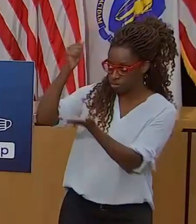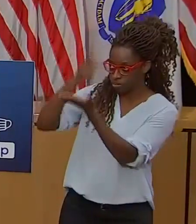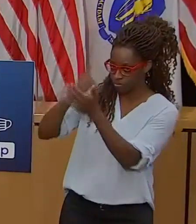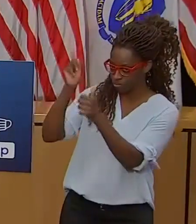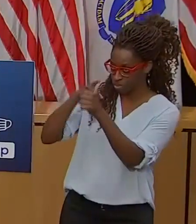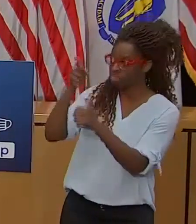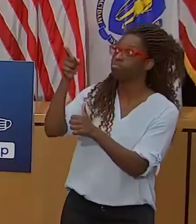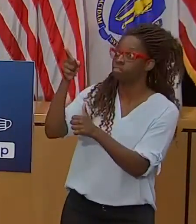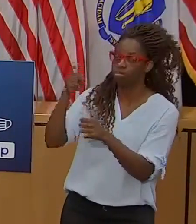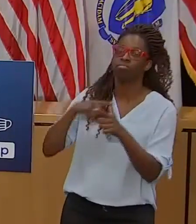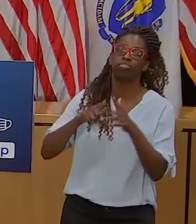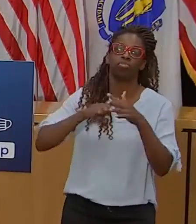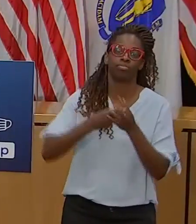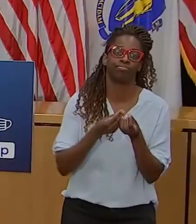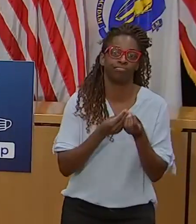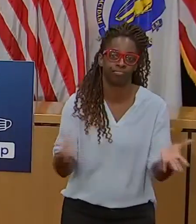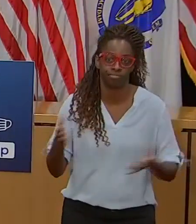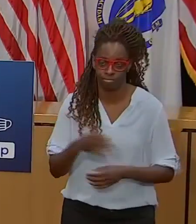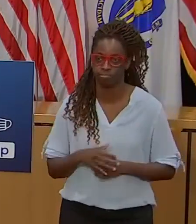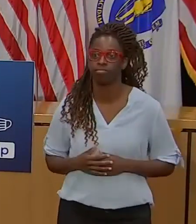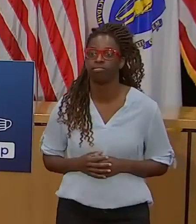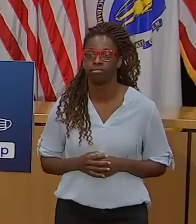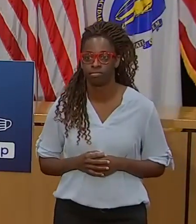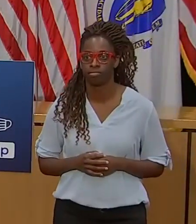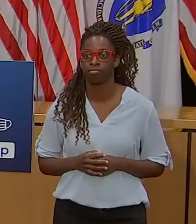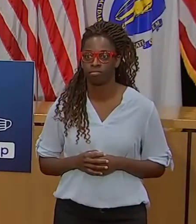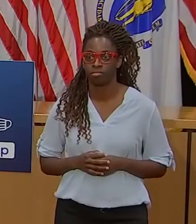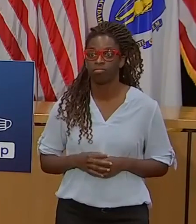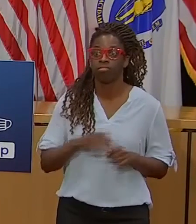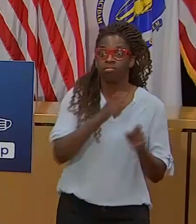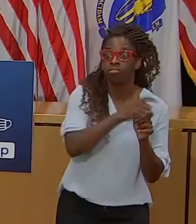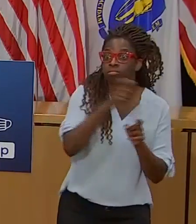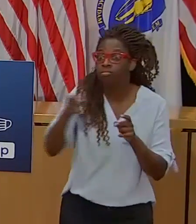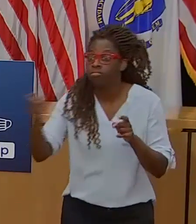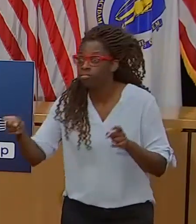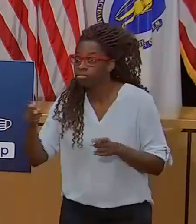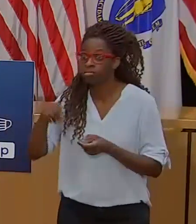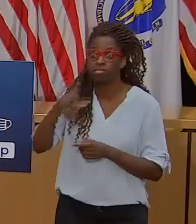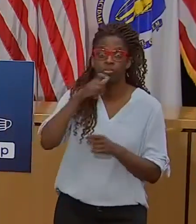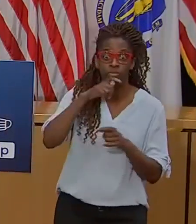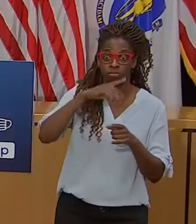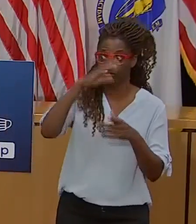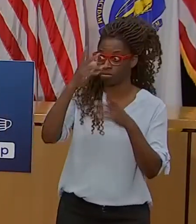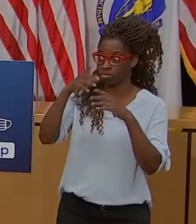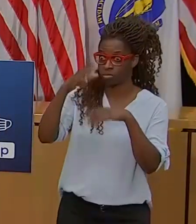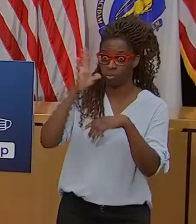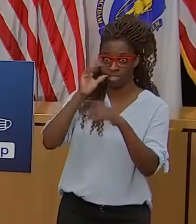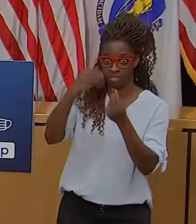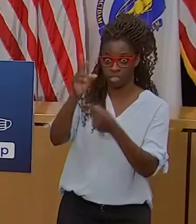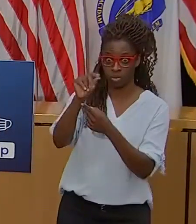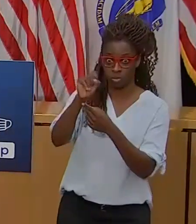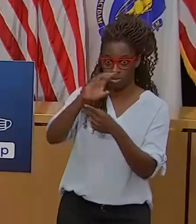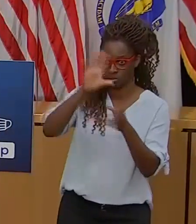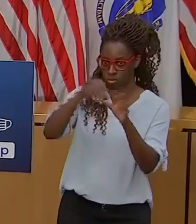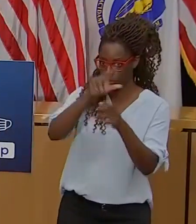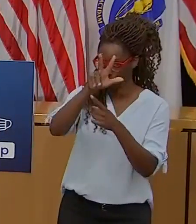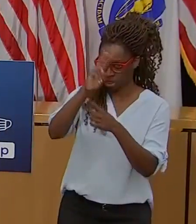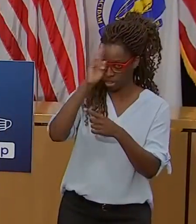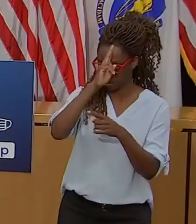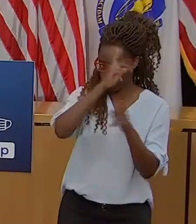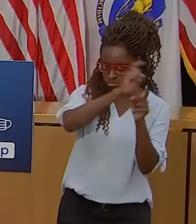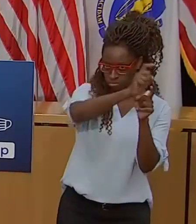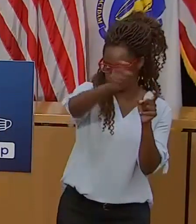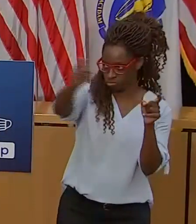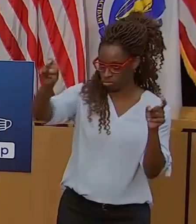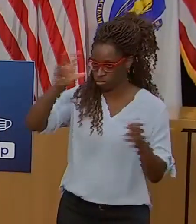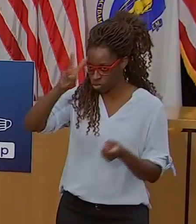directly distributed to 32 hospitals that provide geographic coverage across the state. Hospitals that receive vaccine